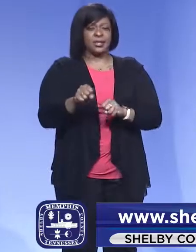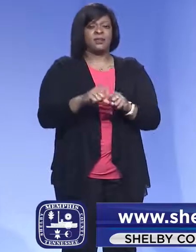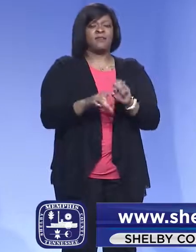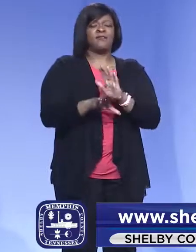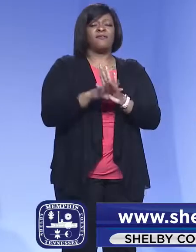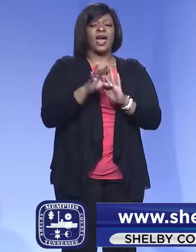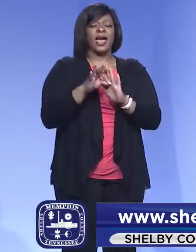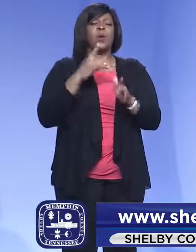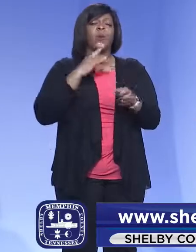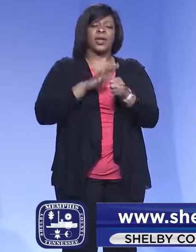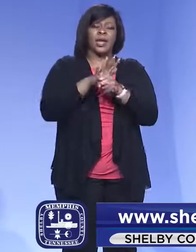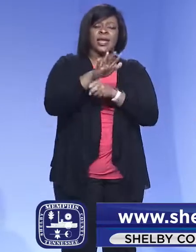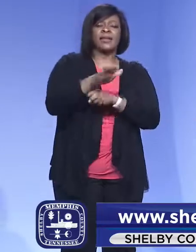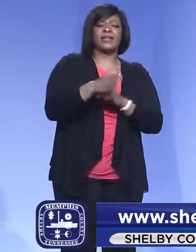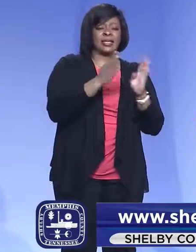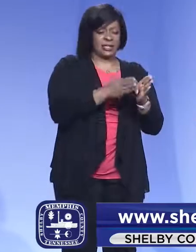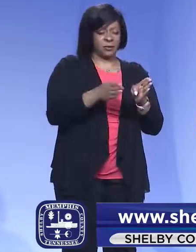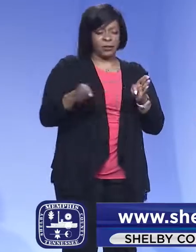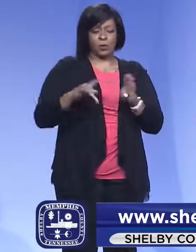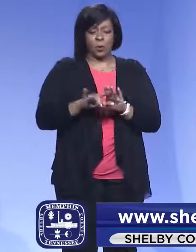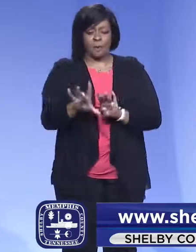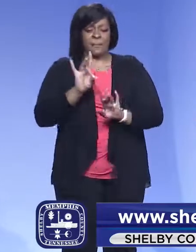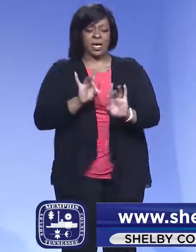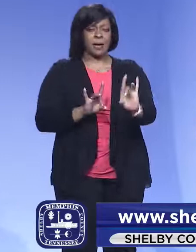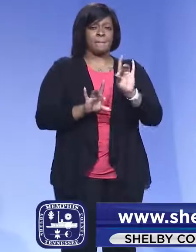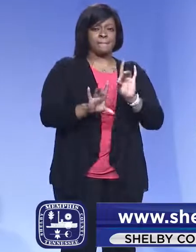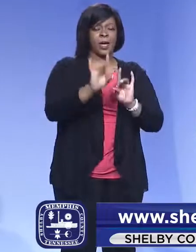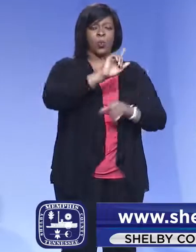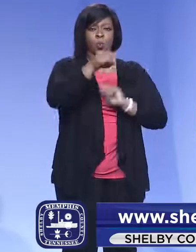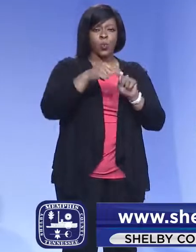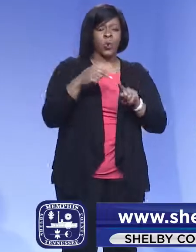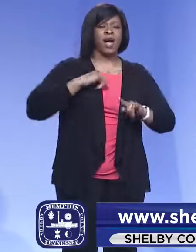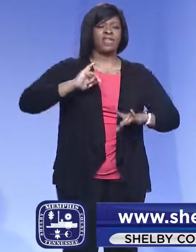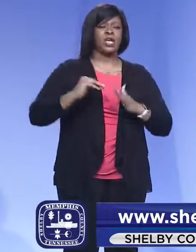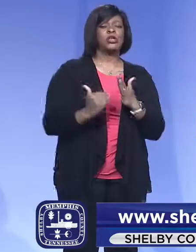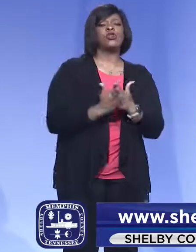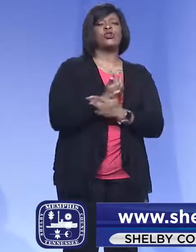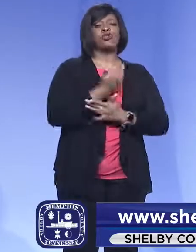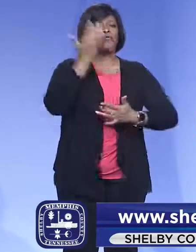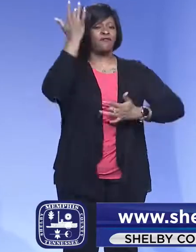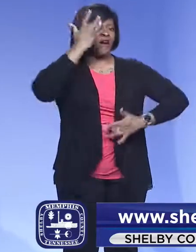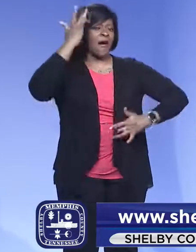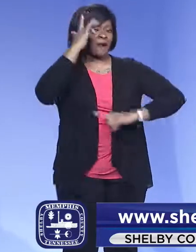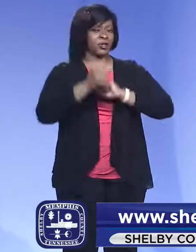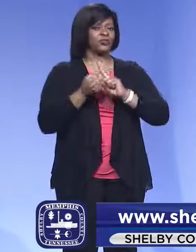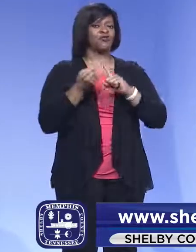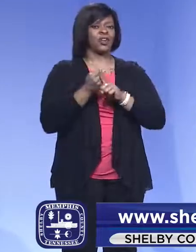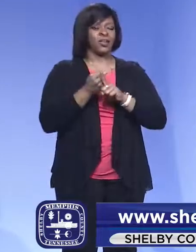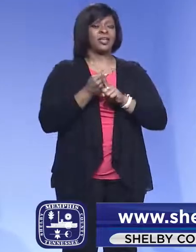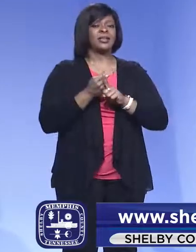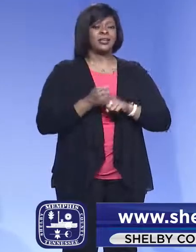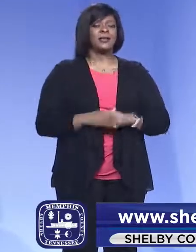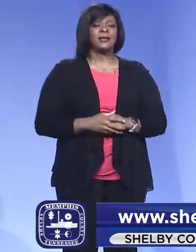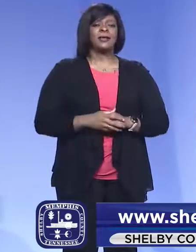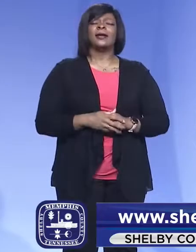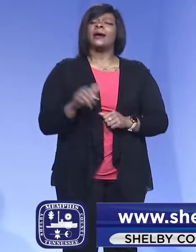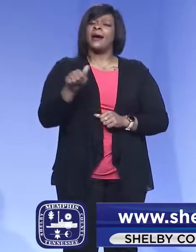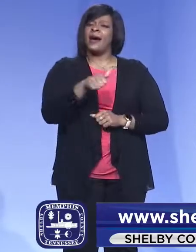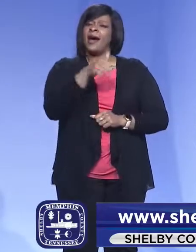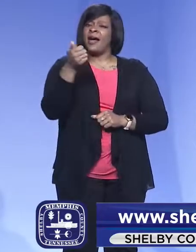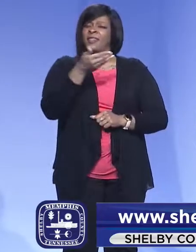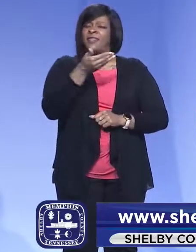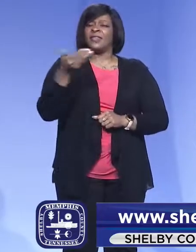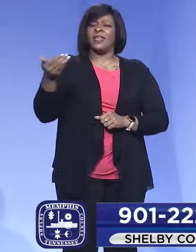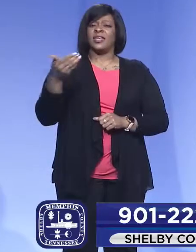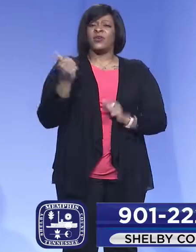do sufficient sequencing to pick up when we have that new strain. But there are some other things that we would like to do